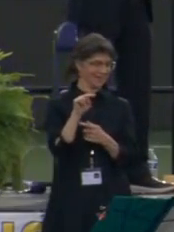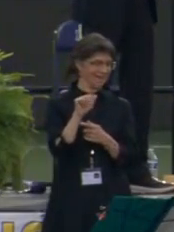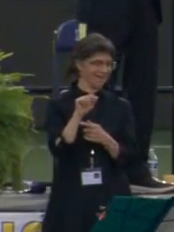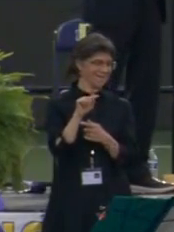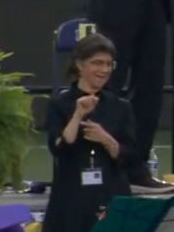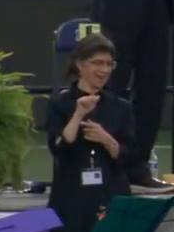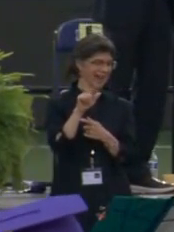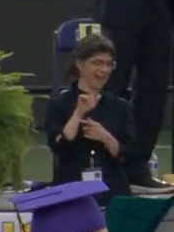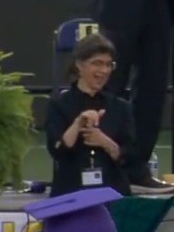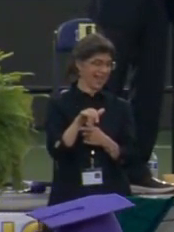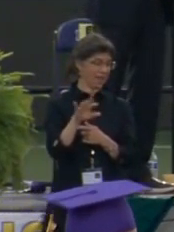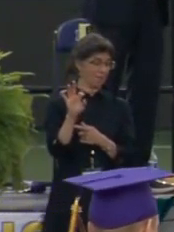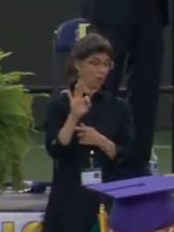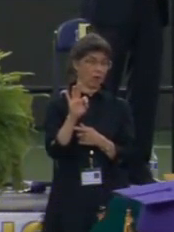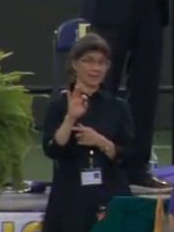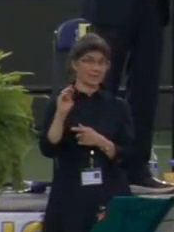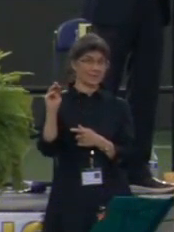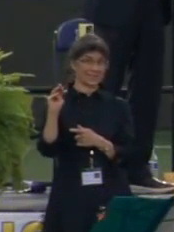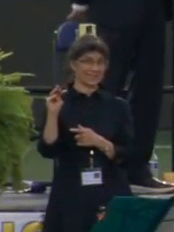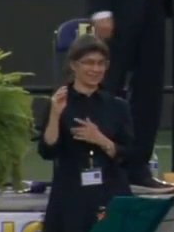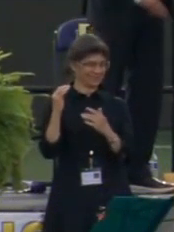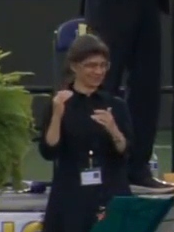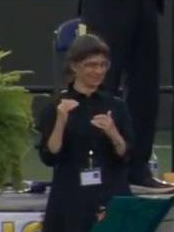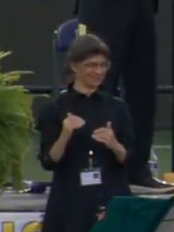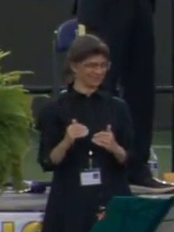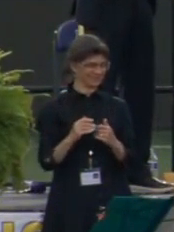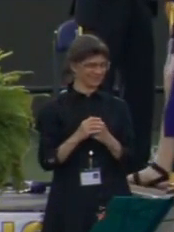Natalie Flores Macias.